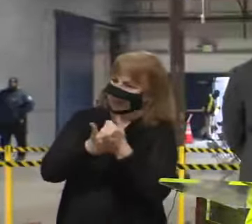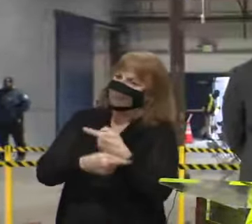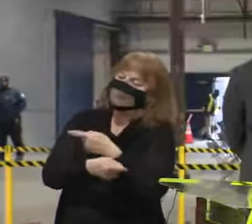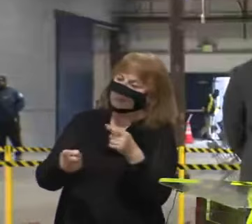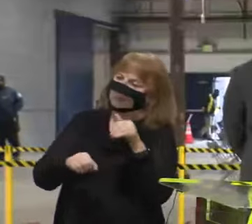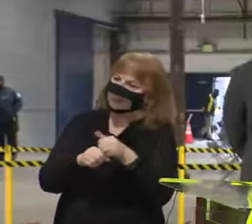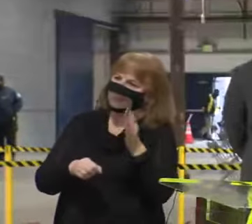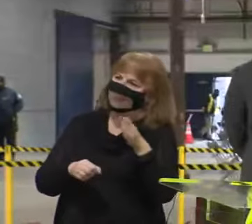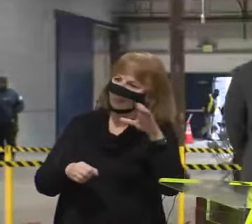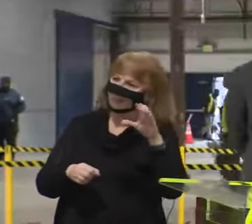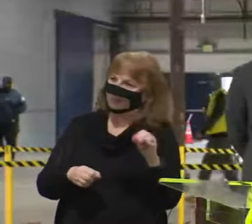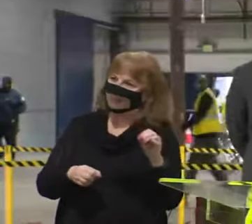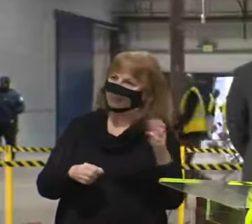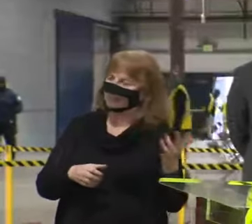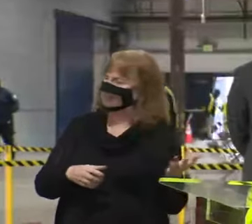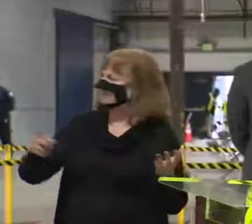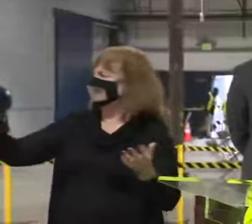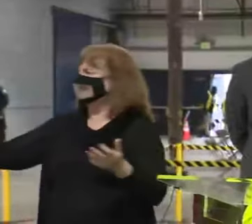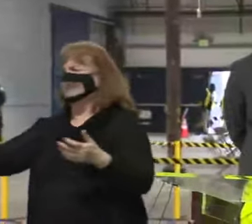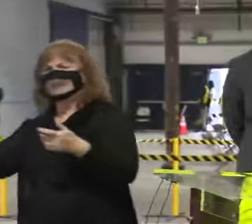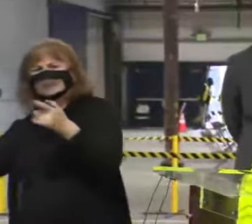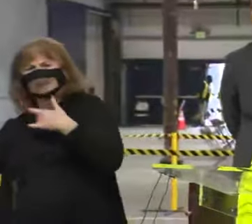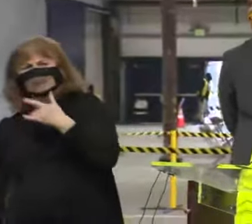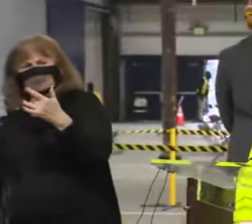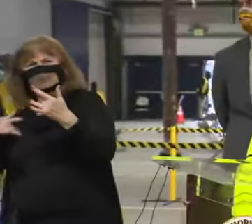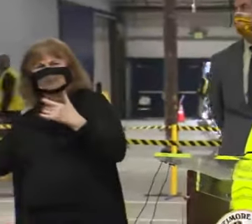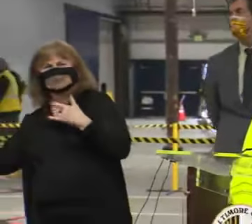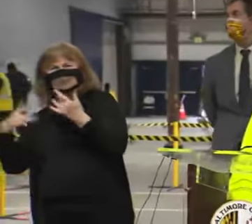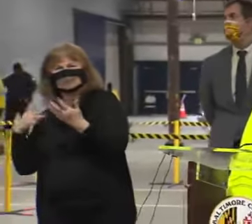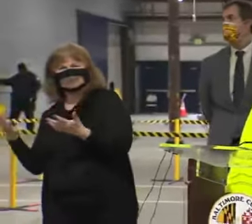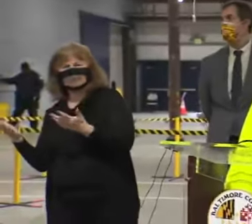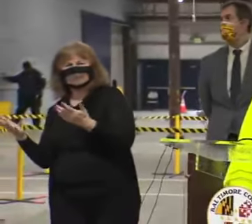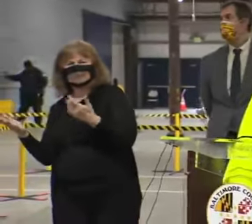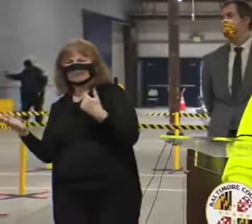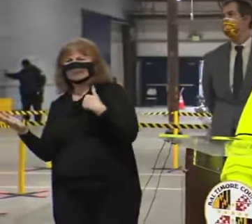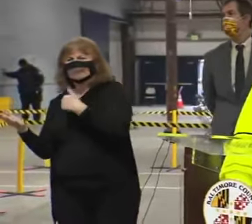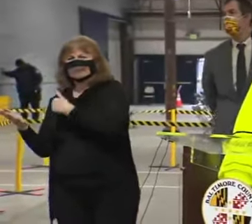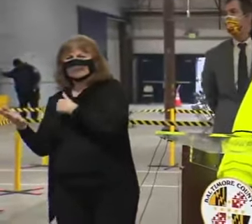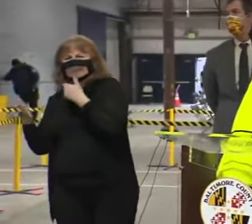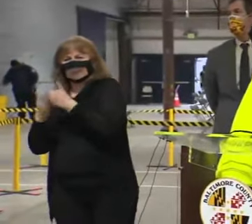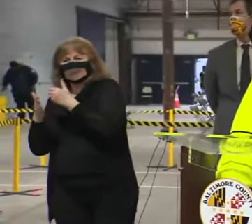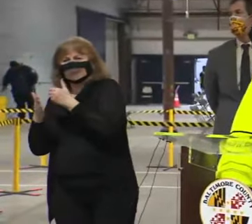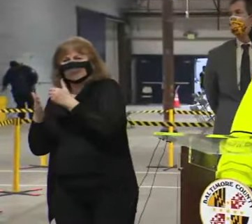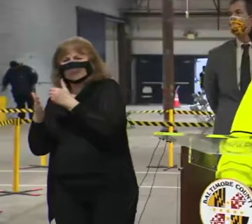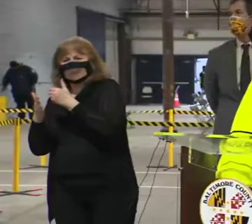in Baltimore County. So are you concerned about that? If we are really close to Pennsylvania, are